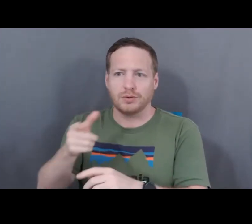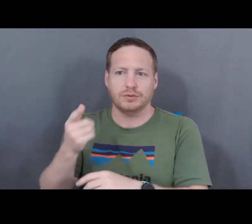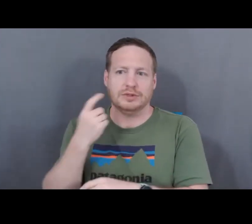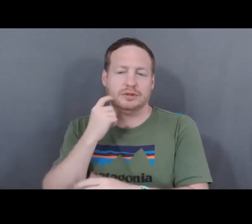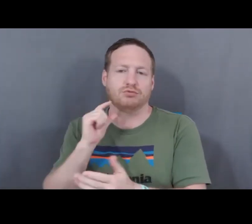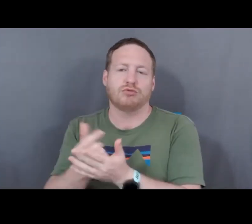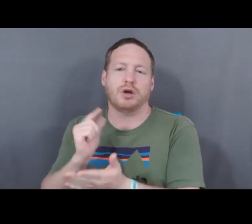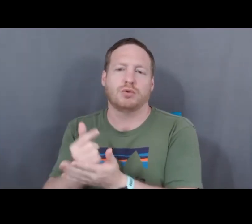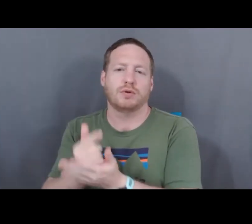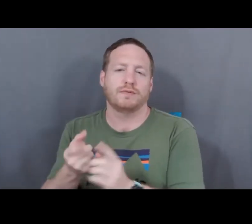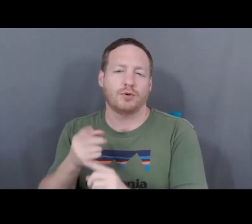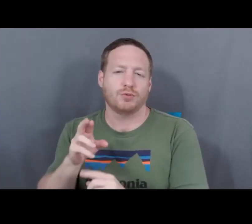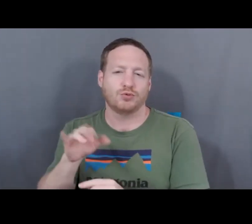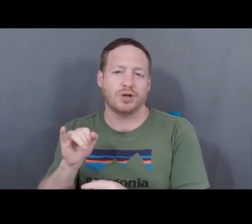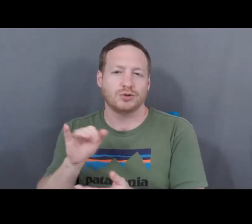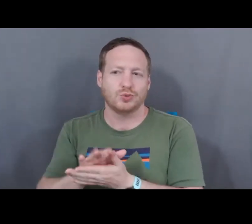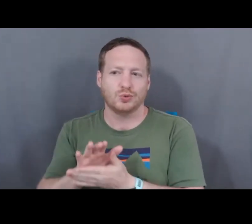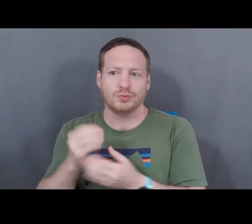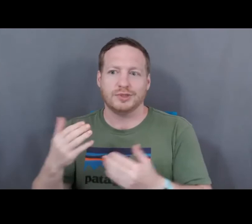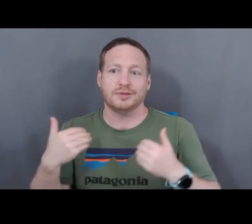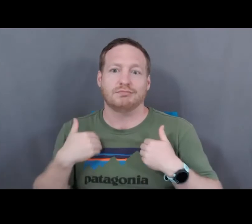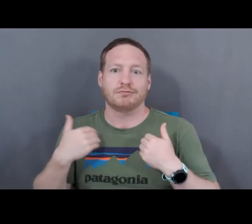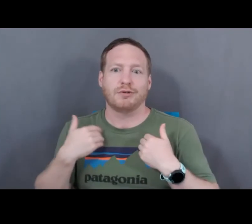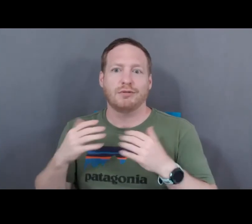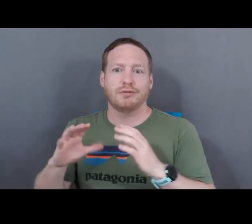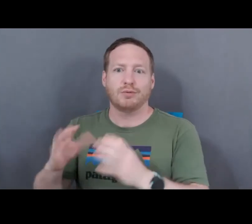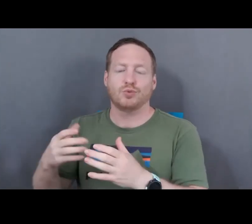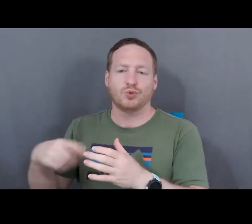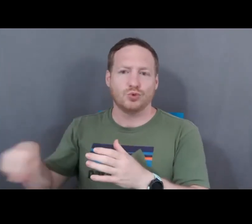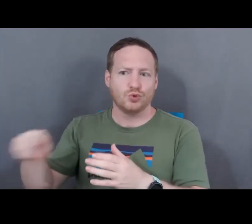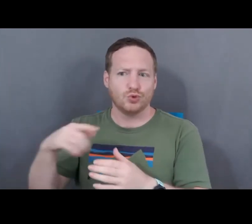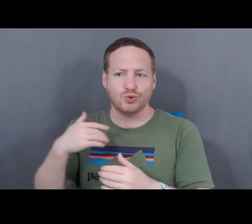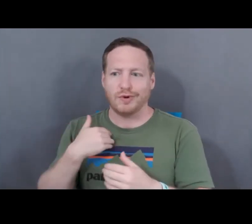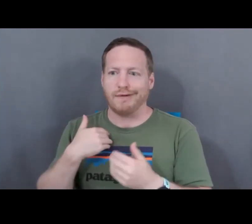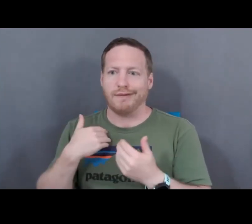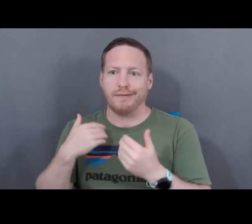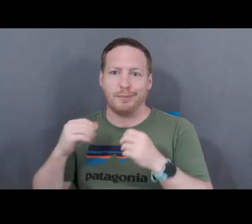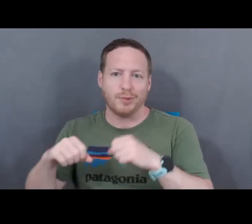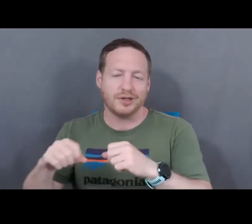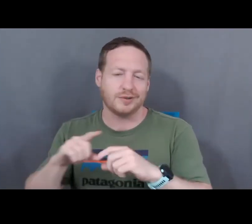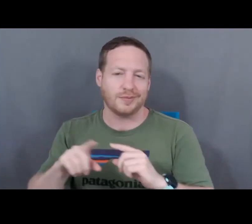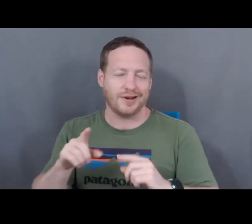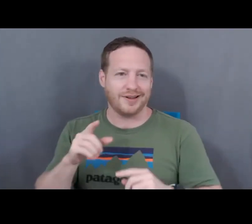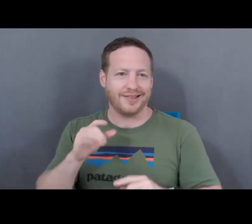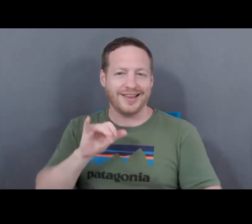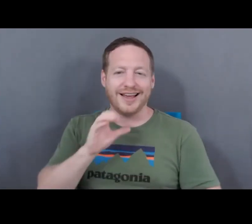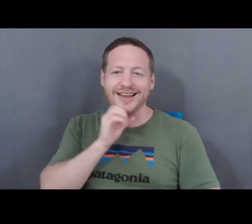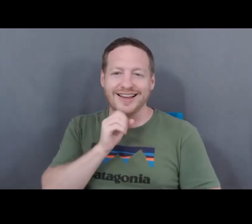most Black and Brown individuals that recently graduated from Rhode Island School, you know, they're young, they have